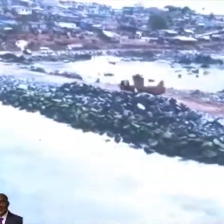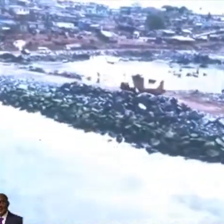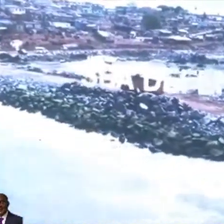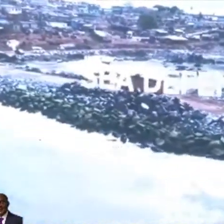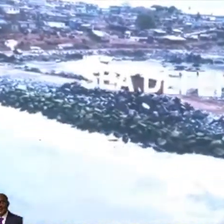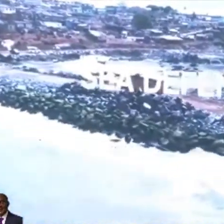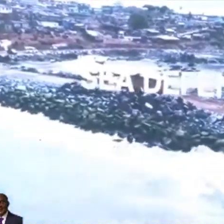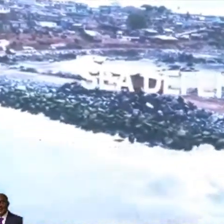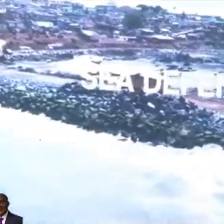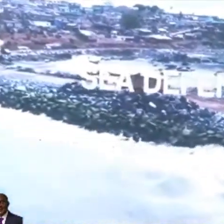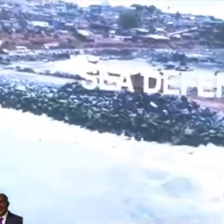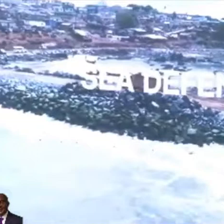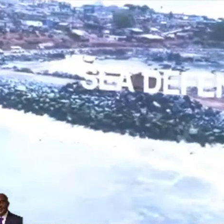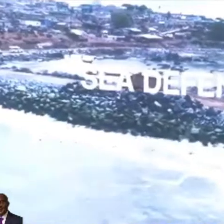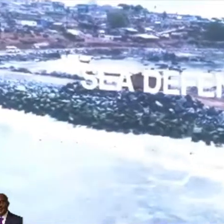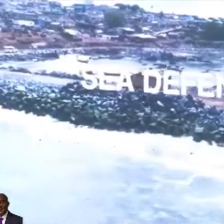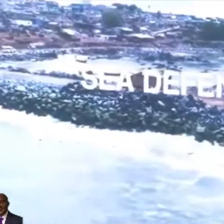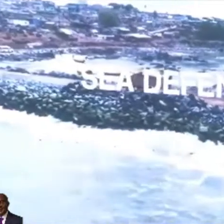sea defense.